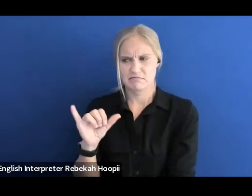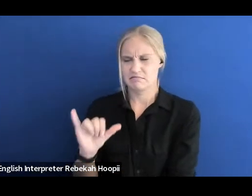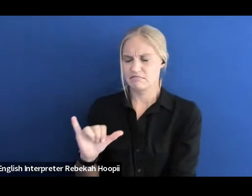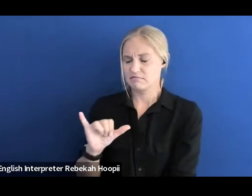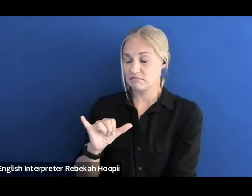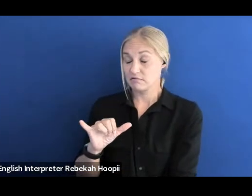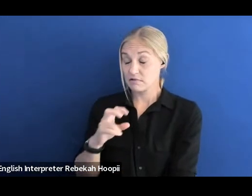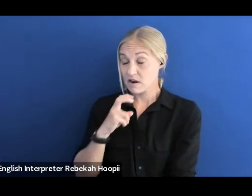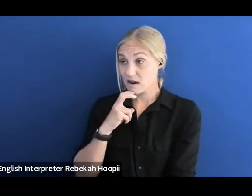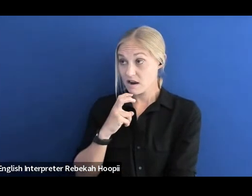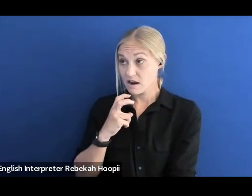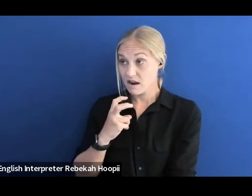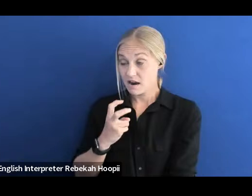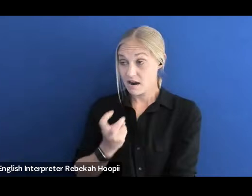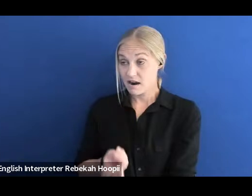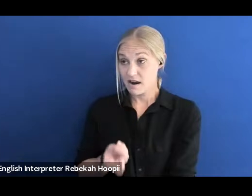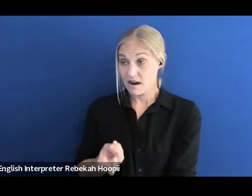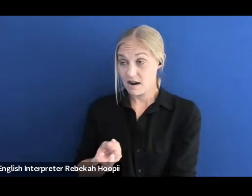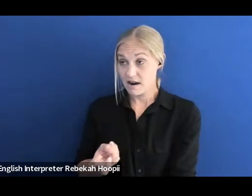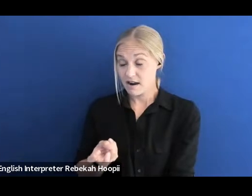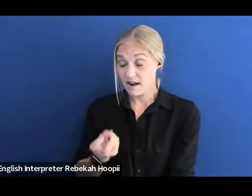stunned and I thought,